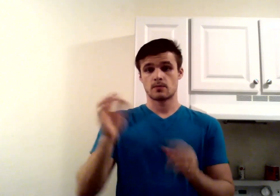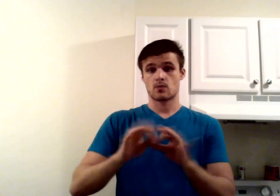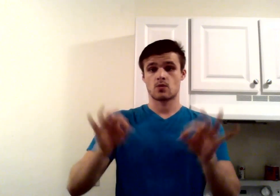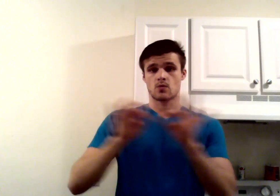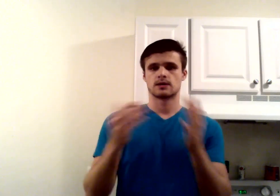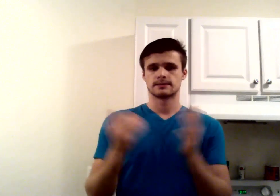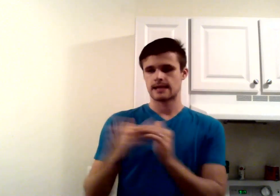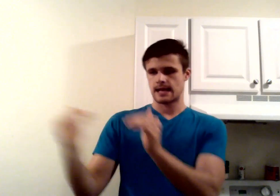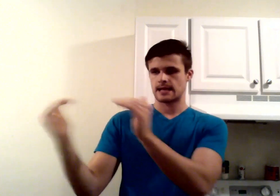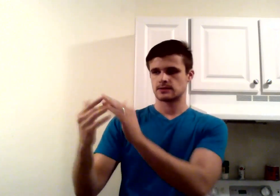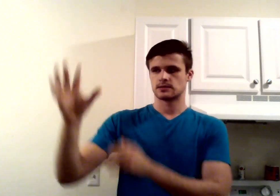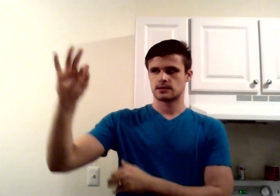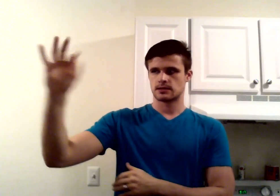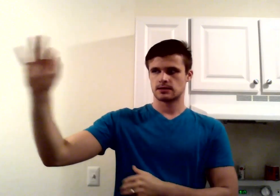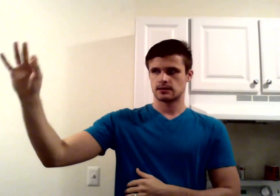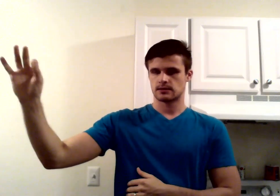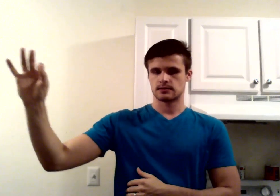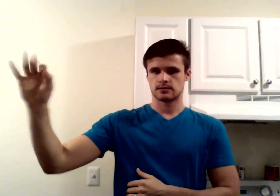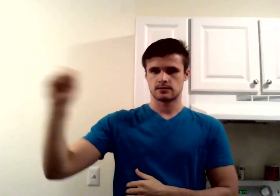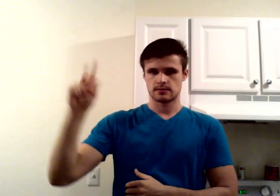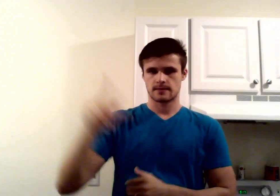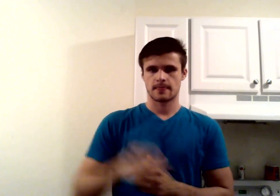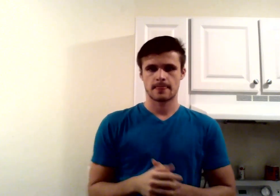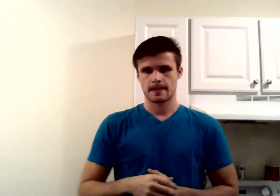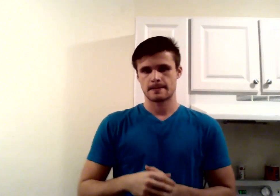we add these two numbers together, the answer is going to be